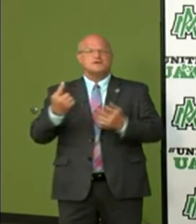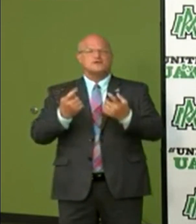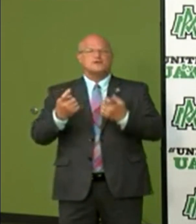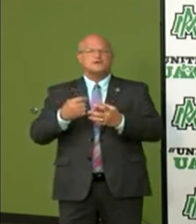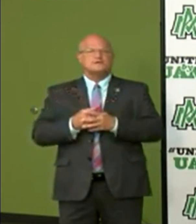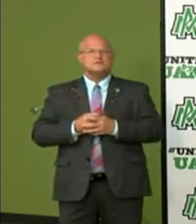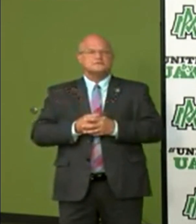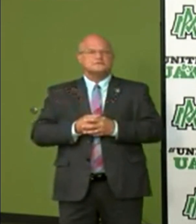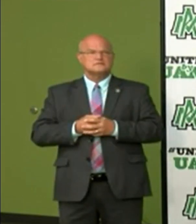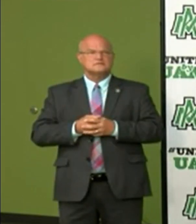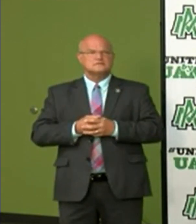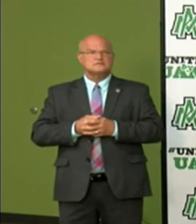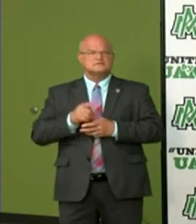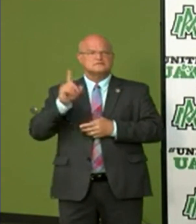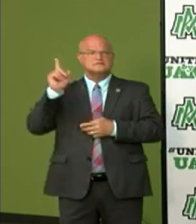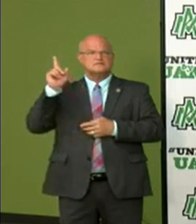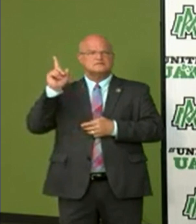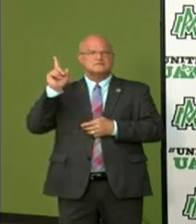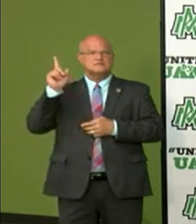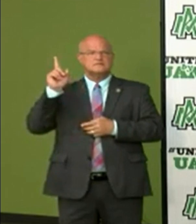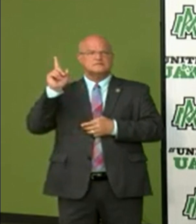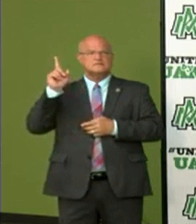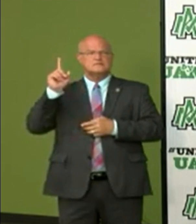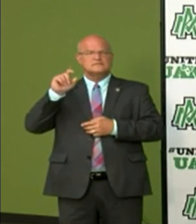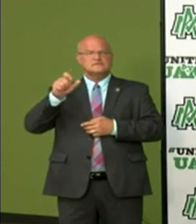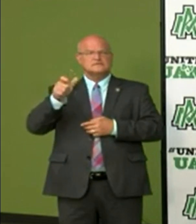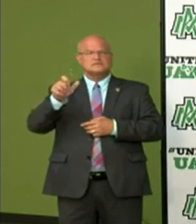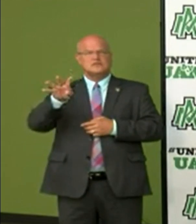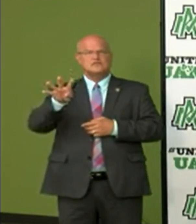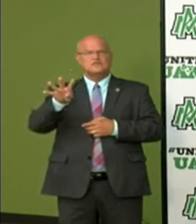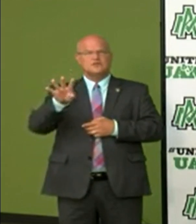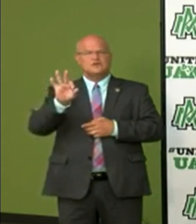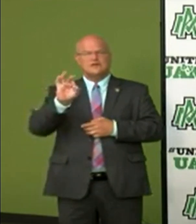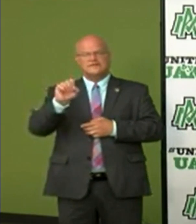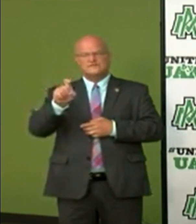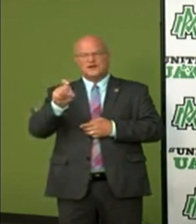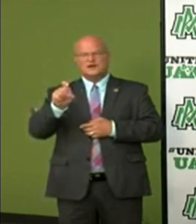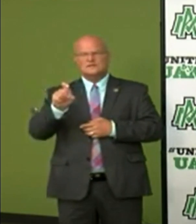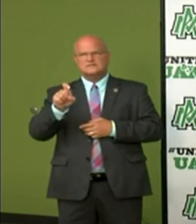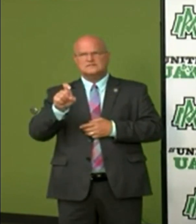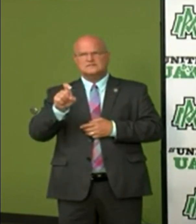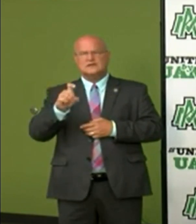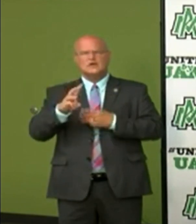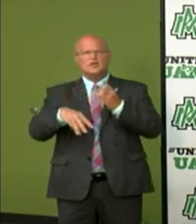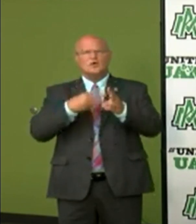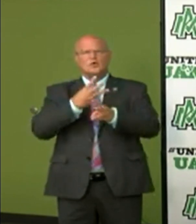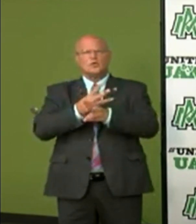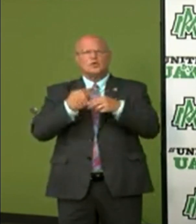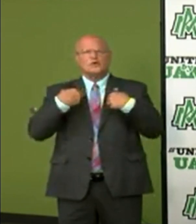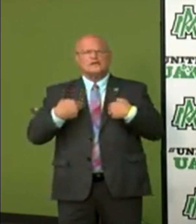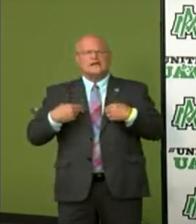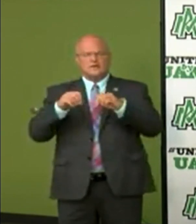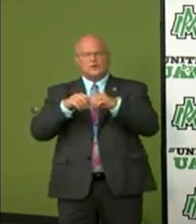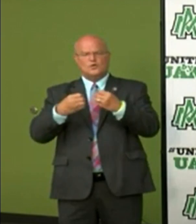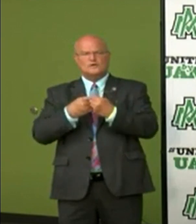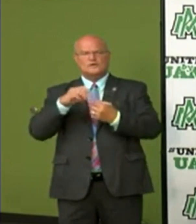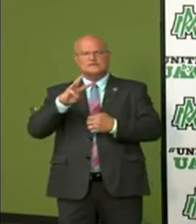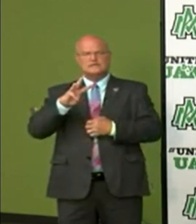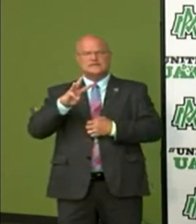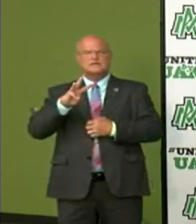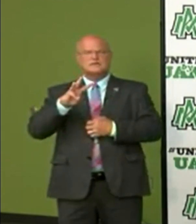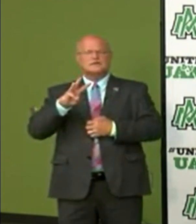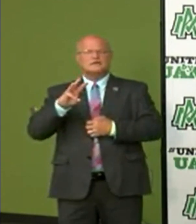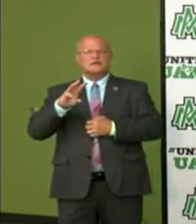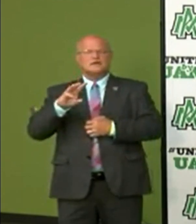question? Governor, it's Mitch McCoy at Channel 4 and Fox. The World Health Organization has recently suggested